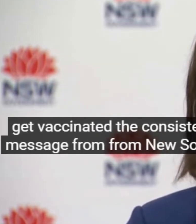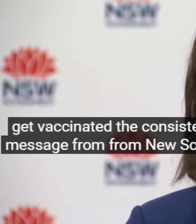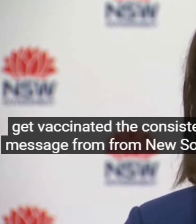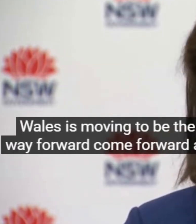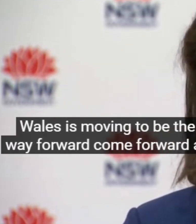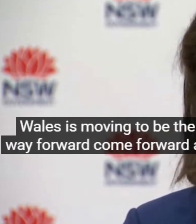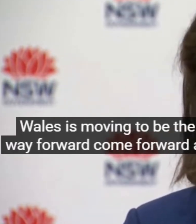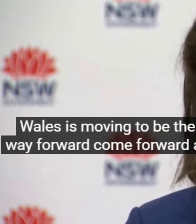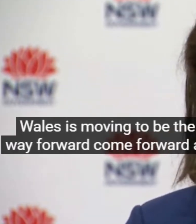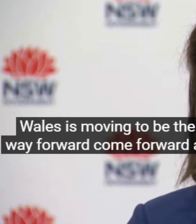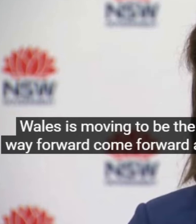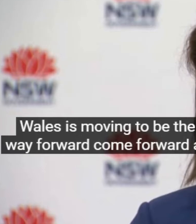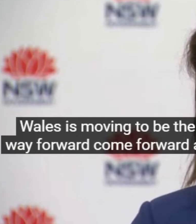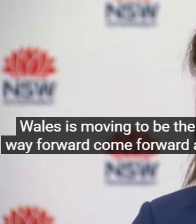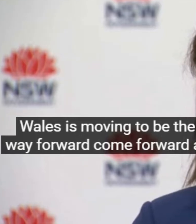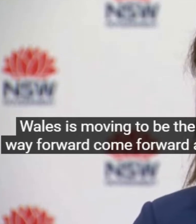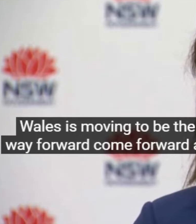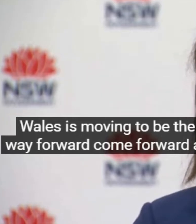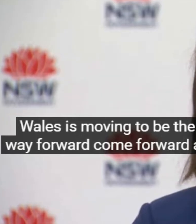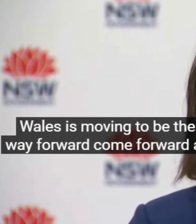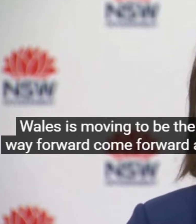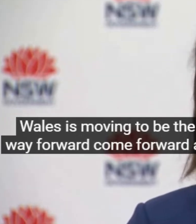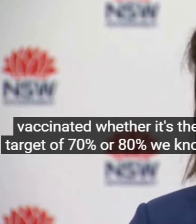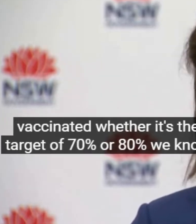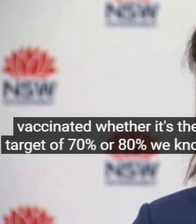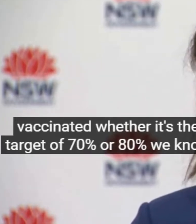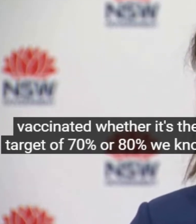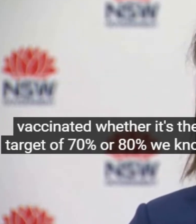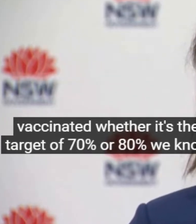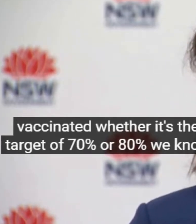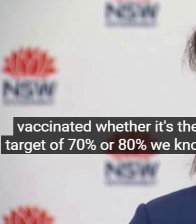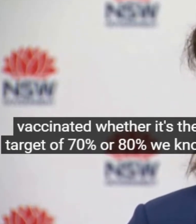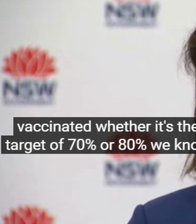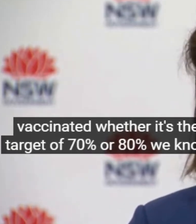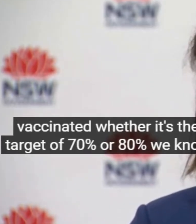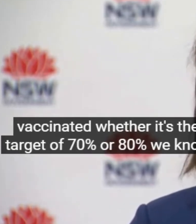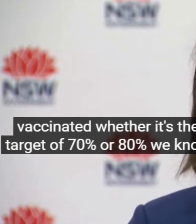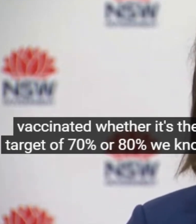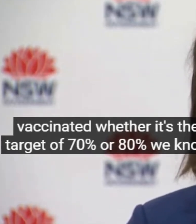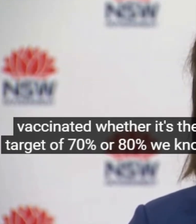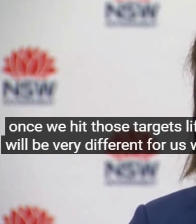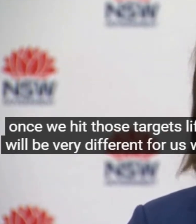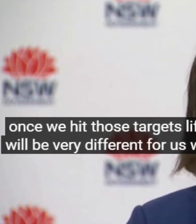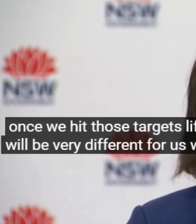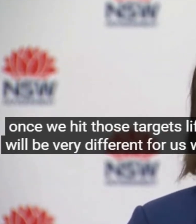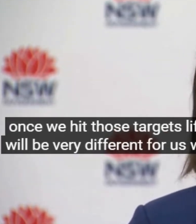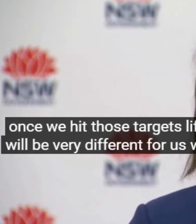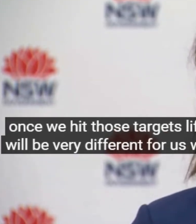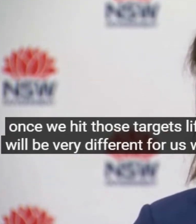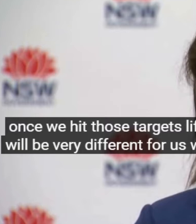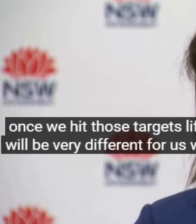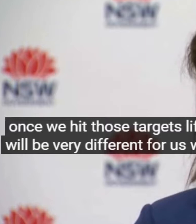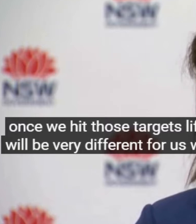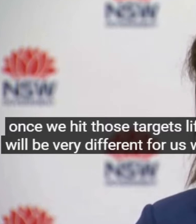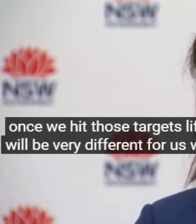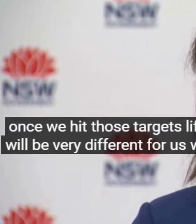one as quickly as we can. We have a month of August to get our vaccination rates as high as possible. The New South Wales Government is continuing to